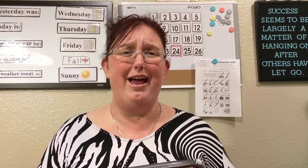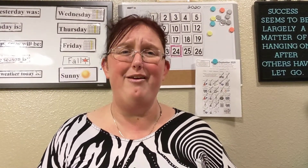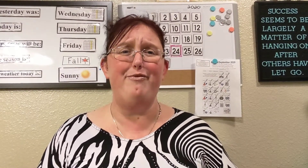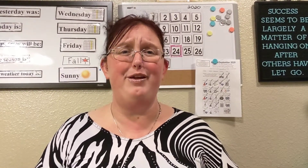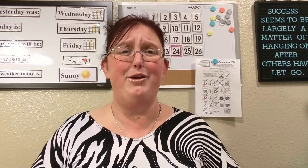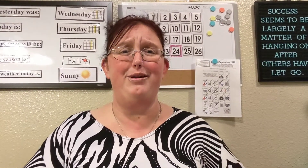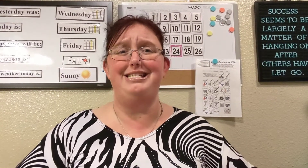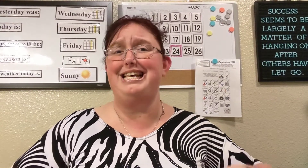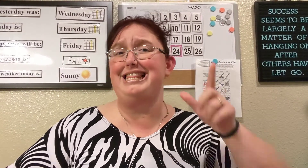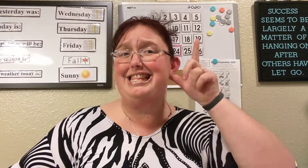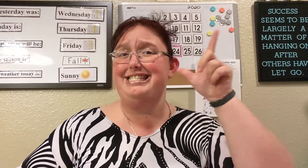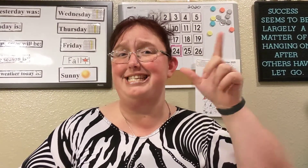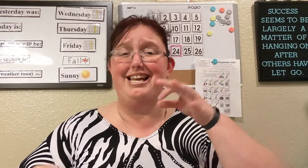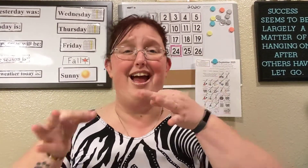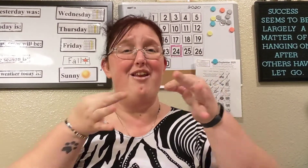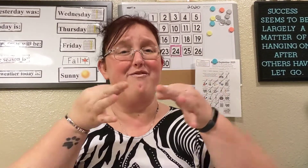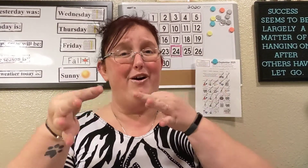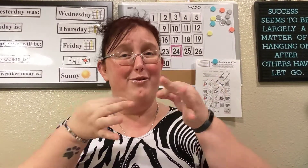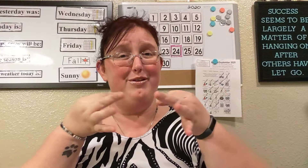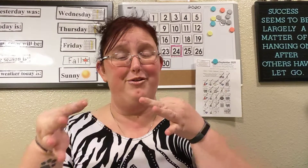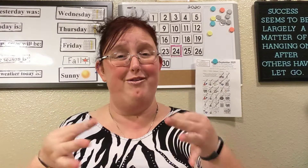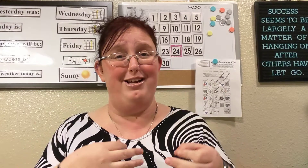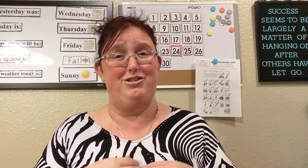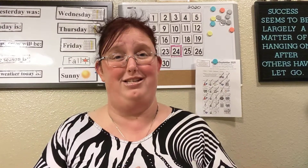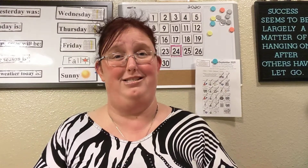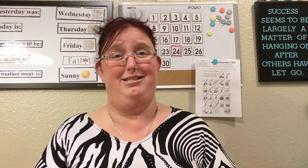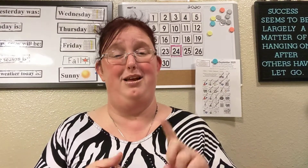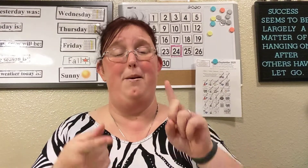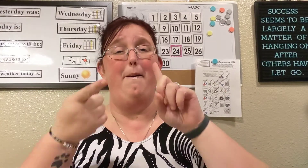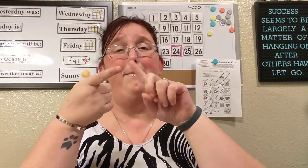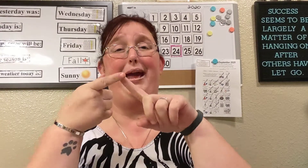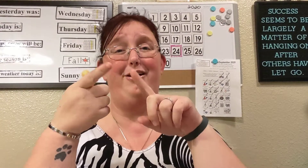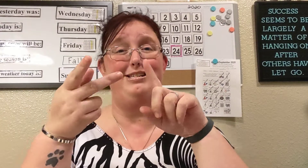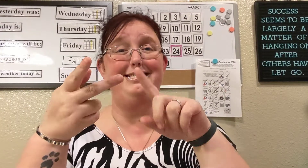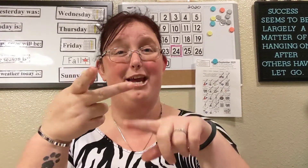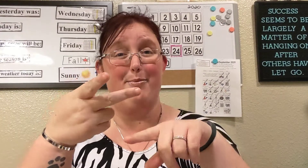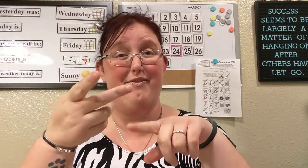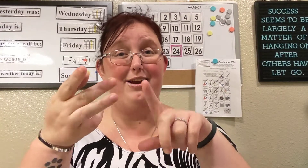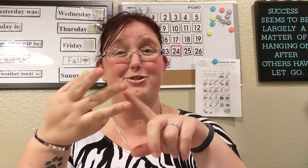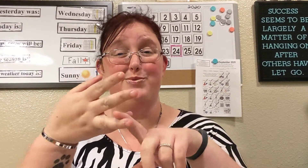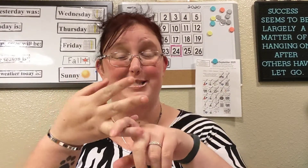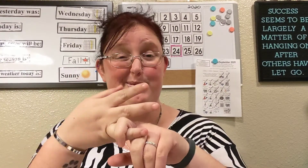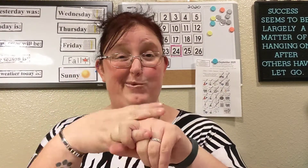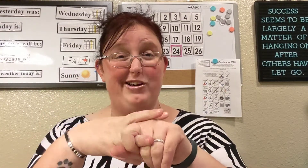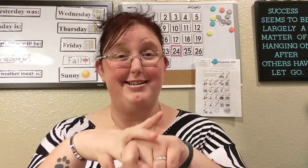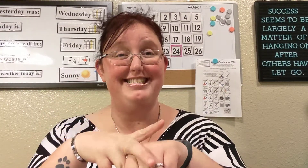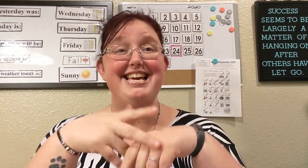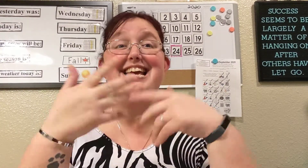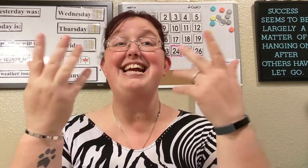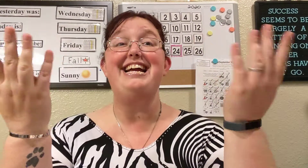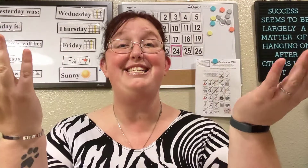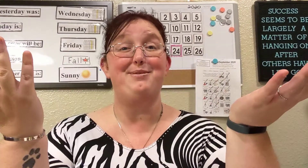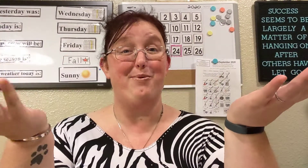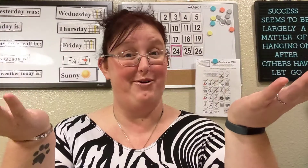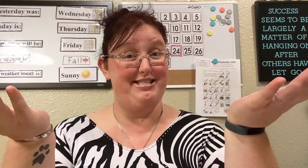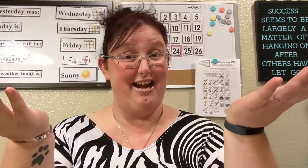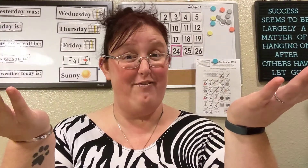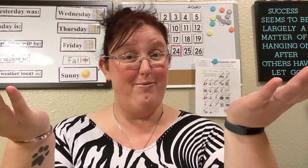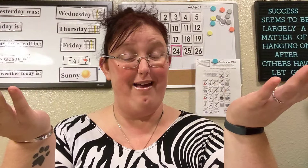life that you need to listen and follow their directions parents care providers respite workers any support staff you may